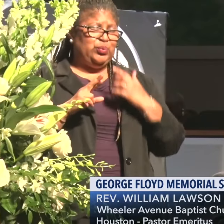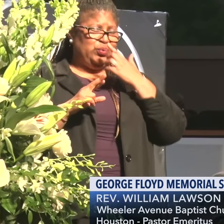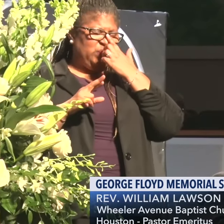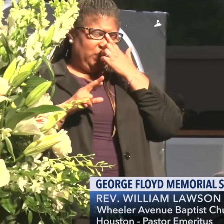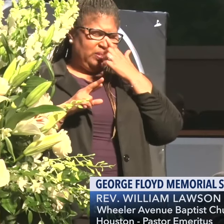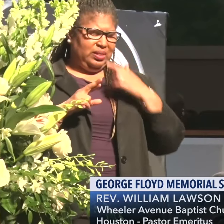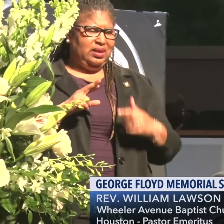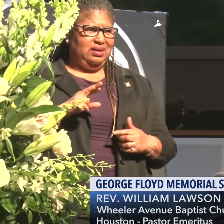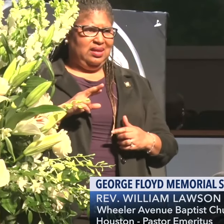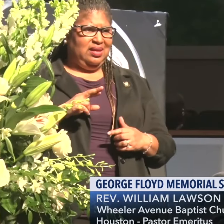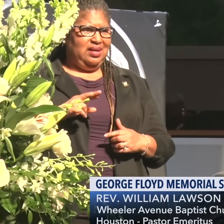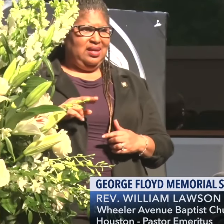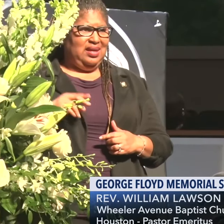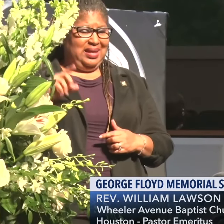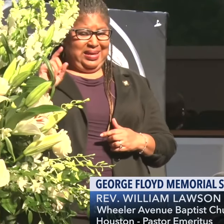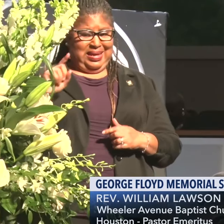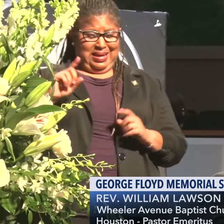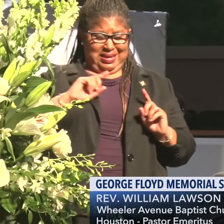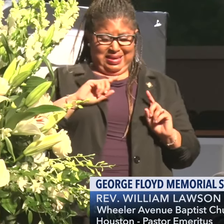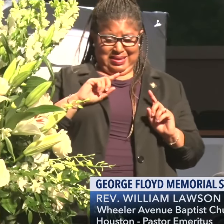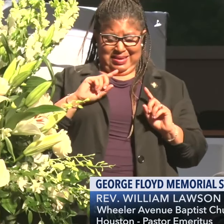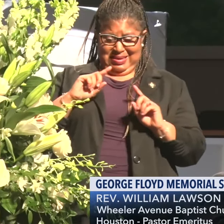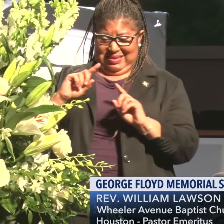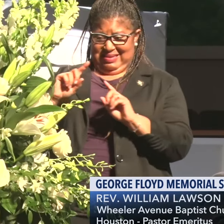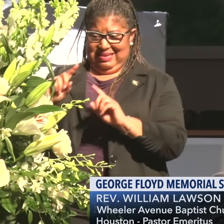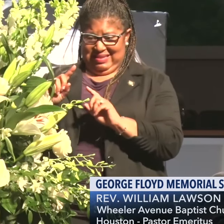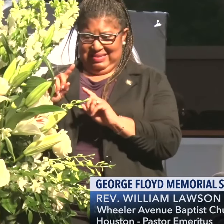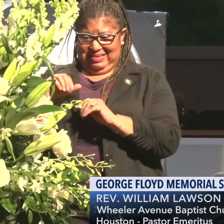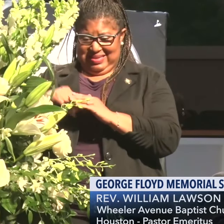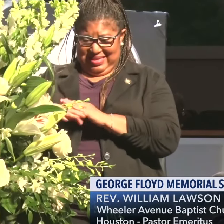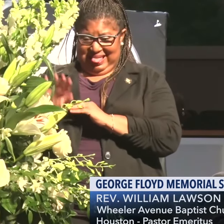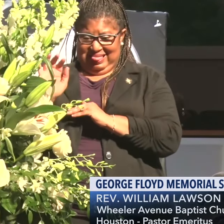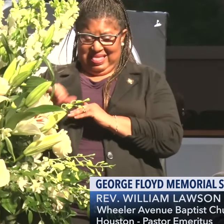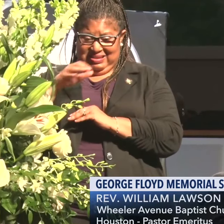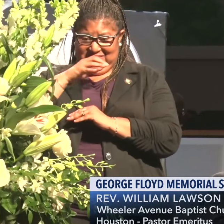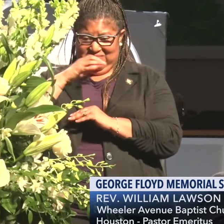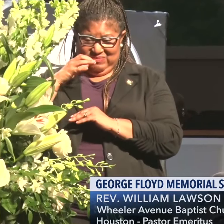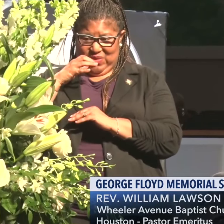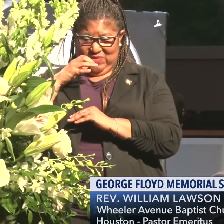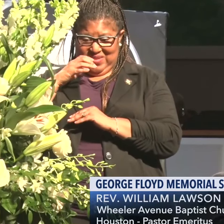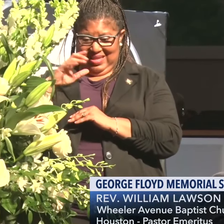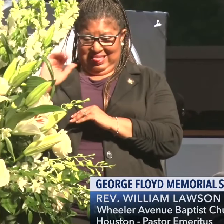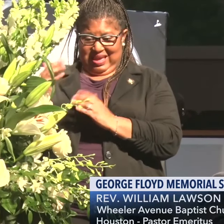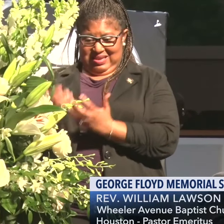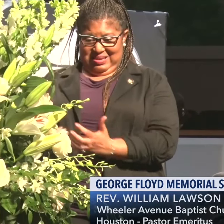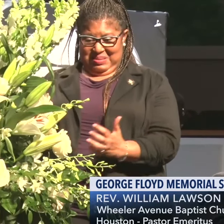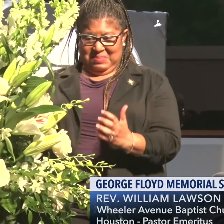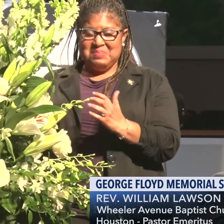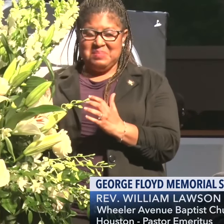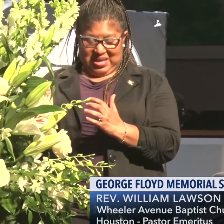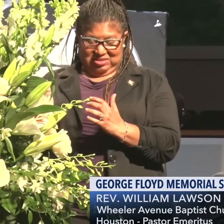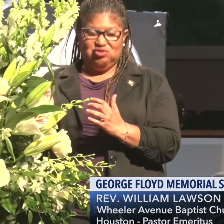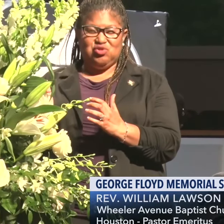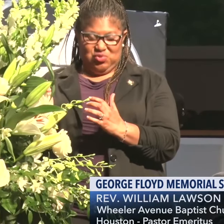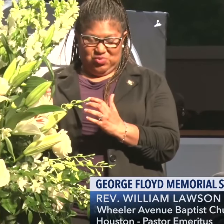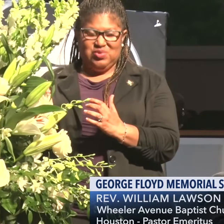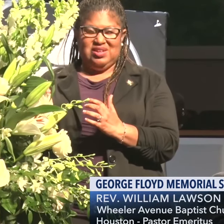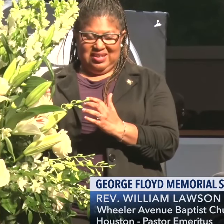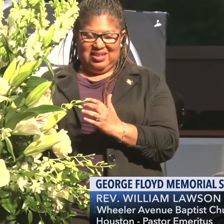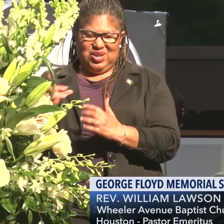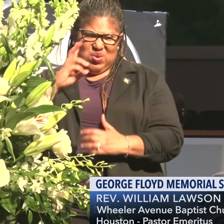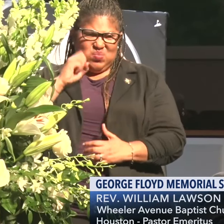And she and he went to that manger. And that manger gave forth a